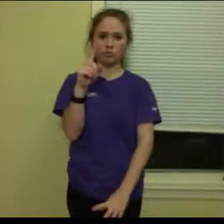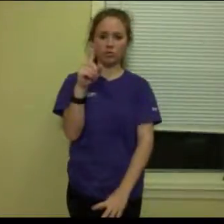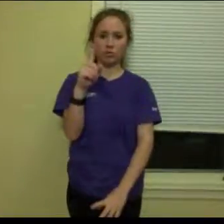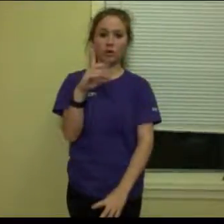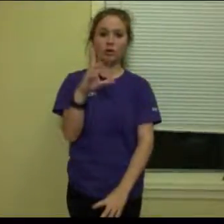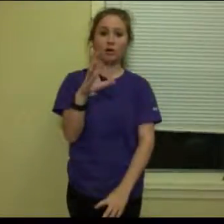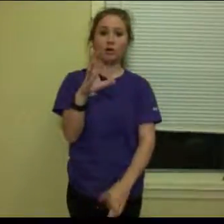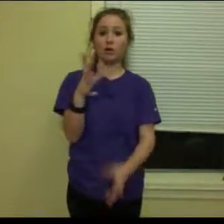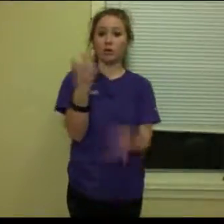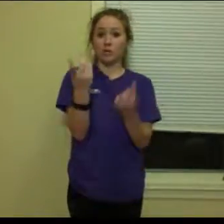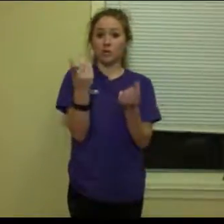Respect for